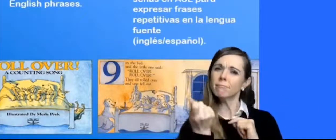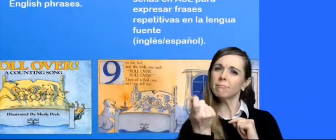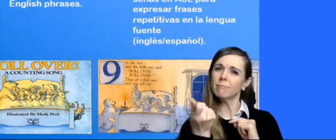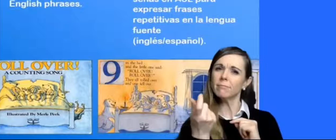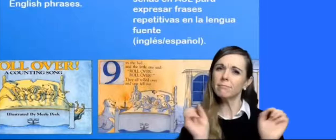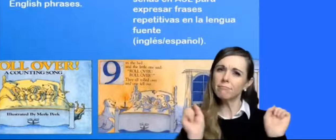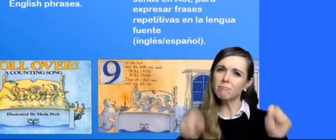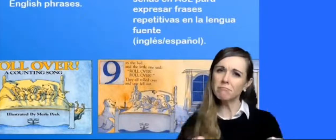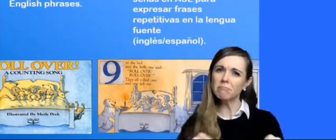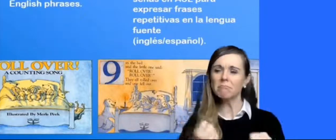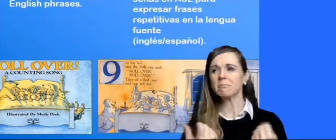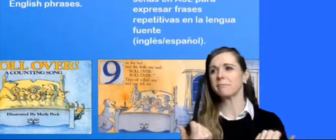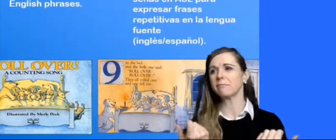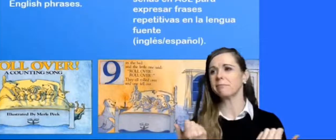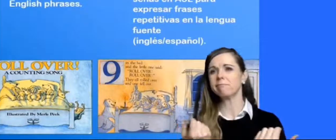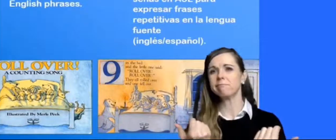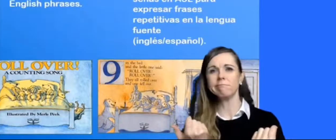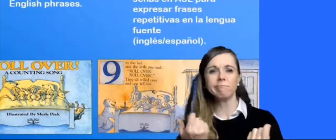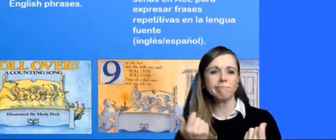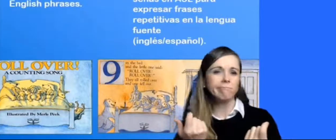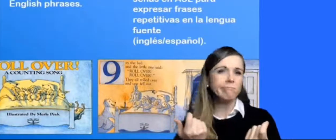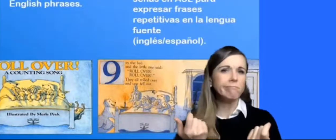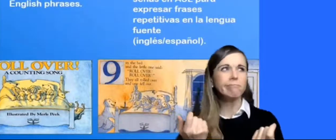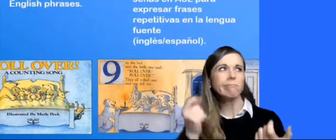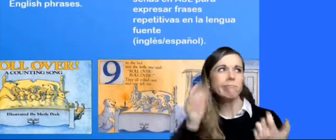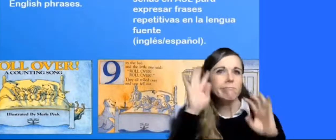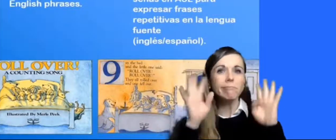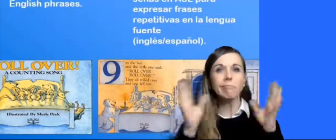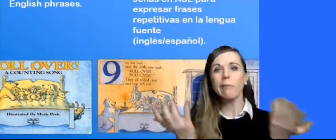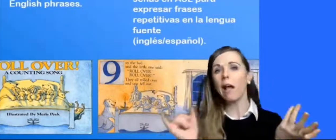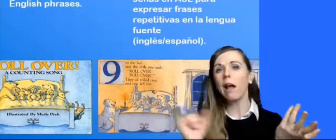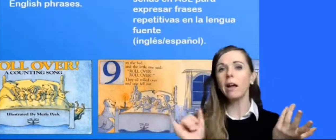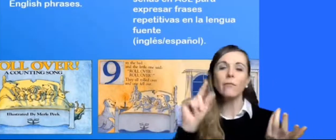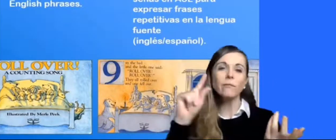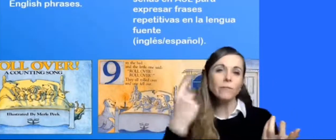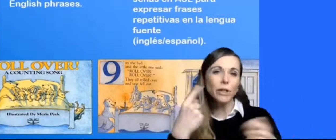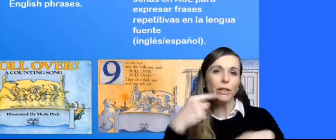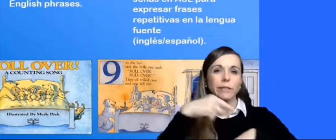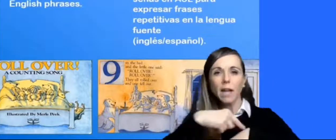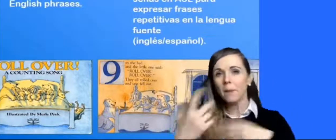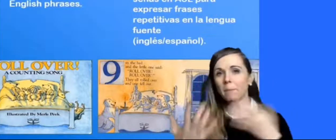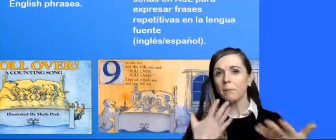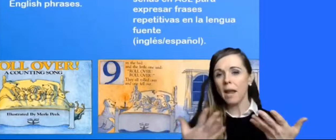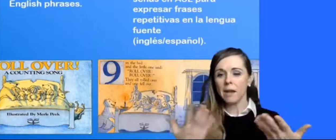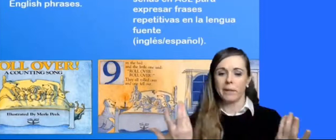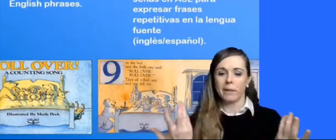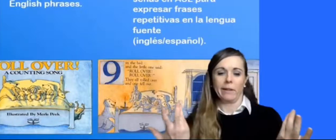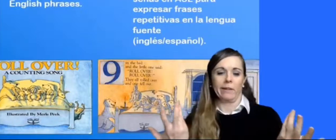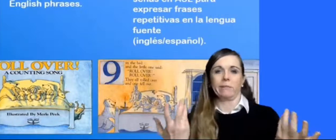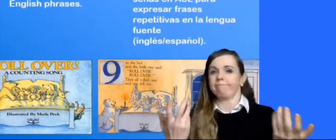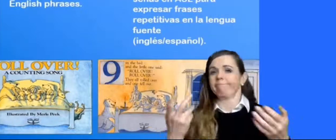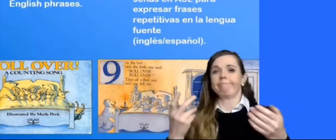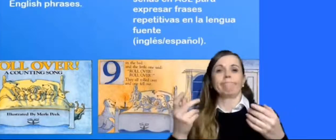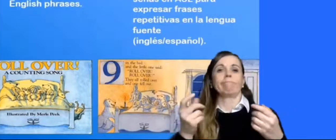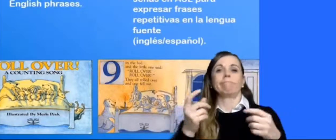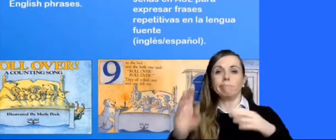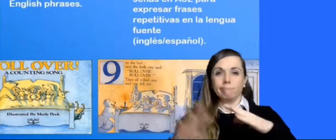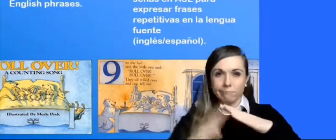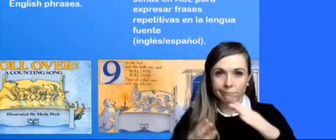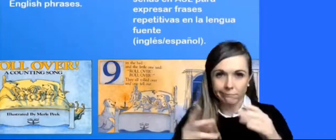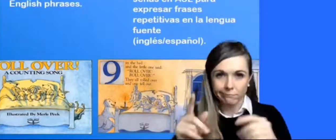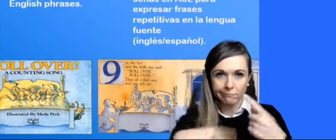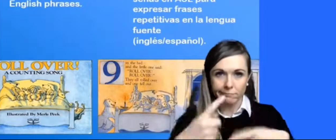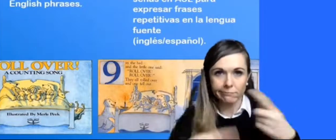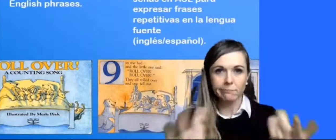same text over and over and over again. So what you can do is change it every time it comes up. Get creative. The